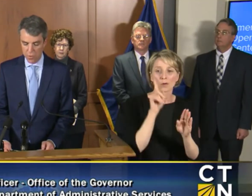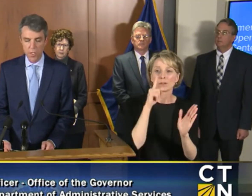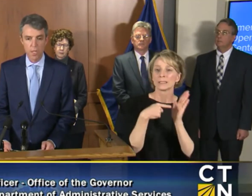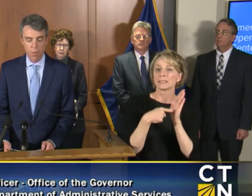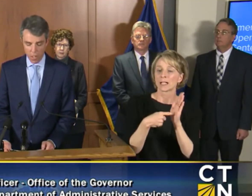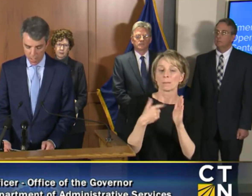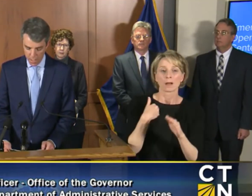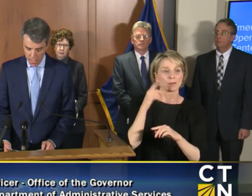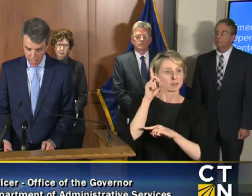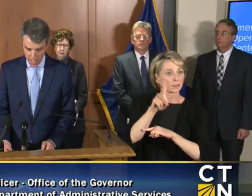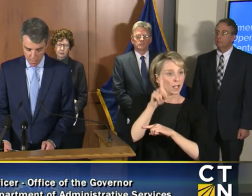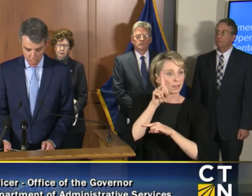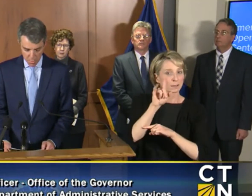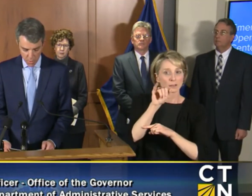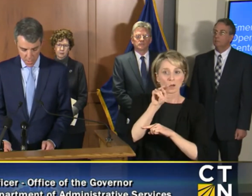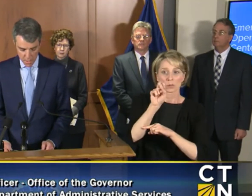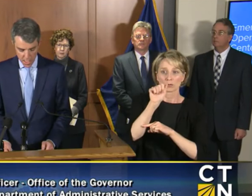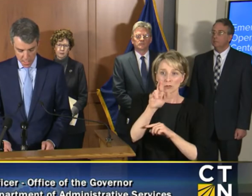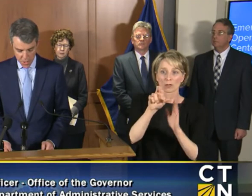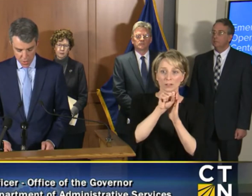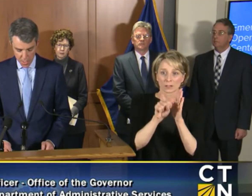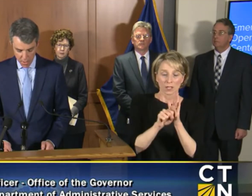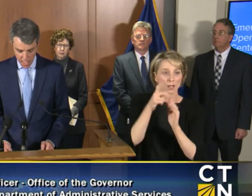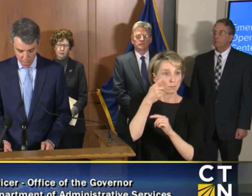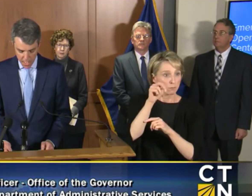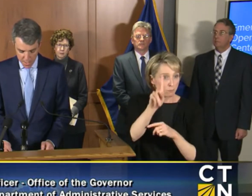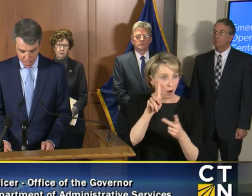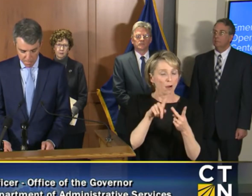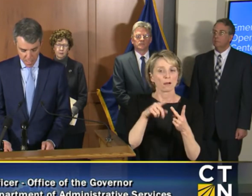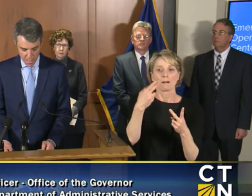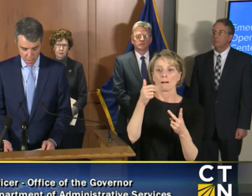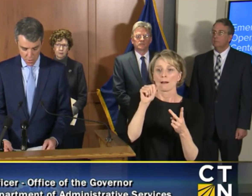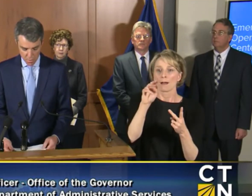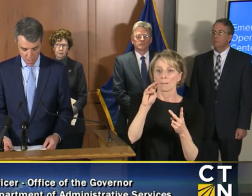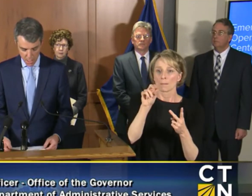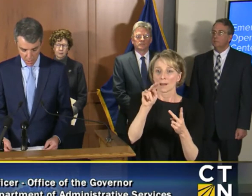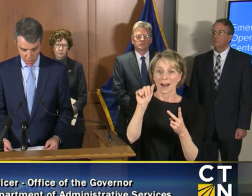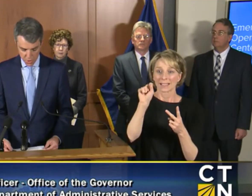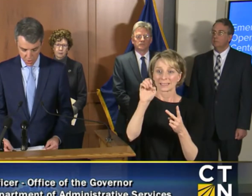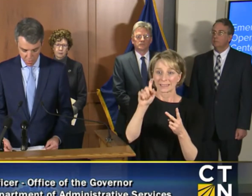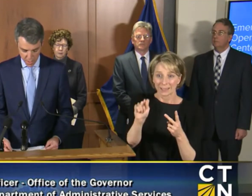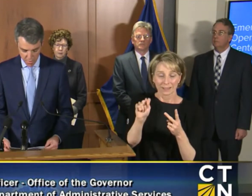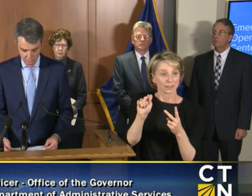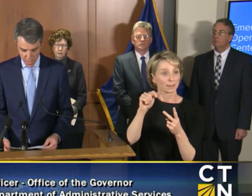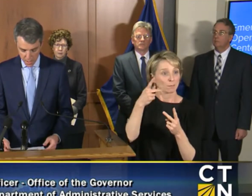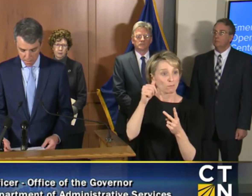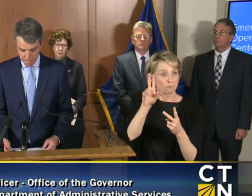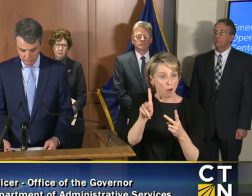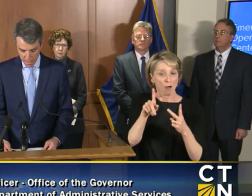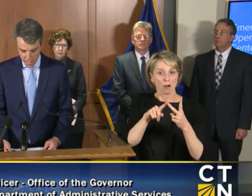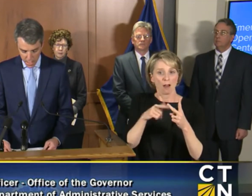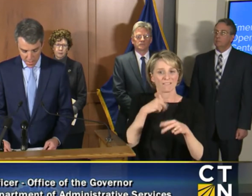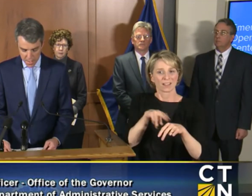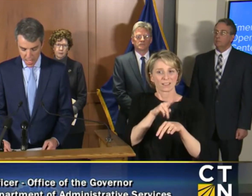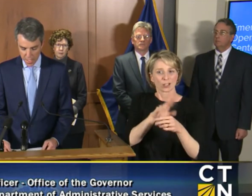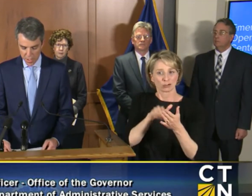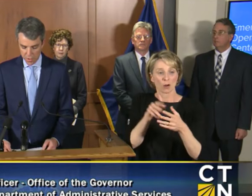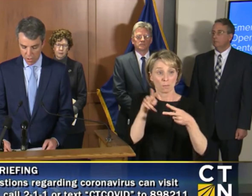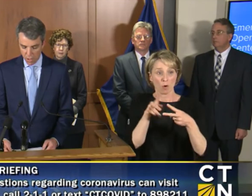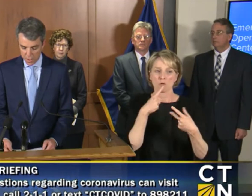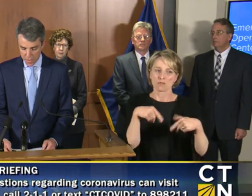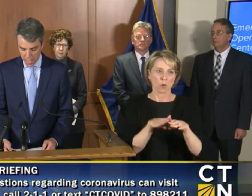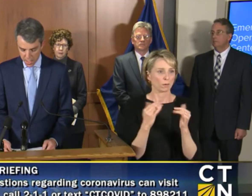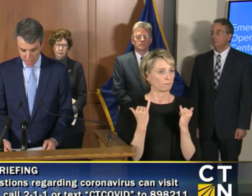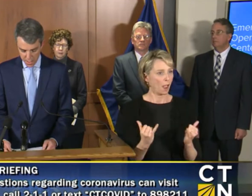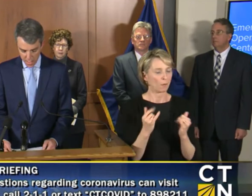at Dinosaur State Park and the Meigs Point Nature Center at Hammonasset, and those closures are effective immediately. These actions